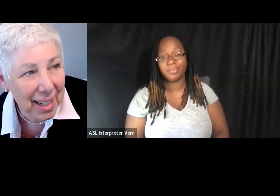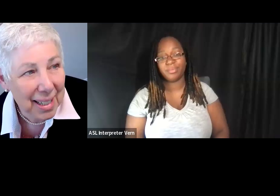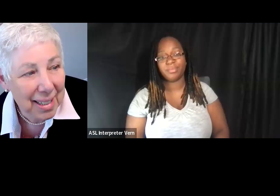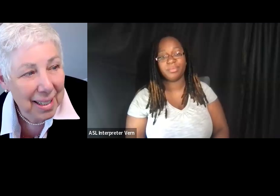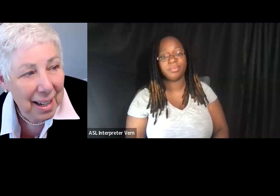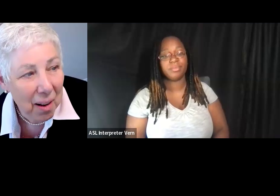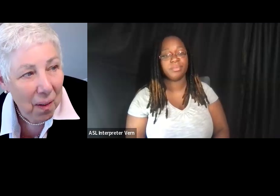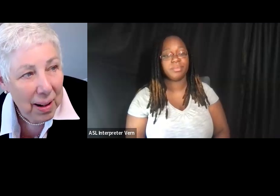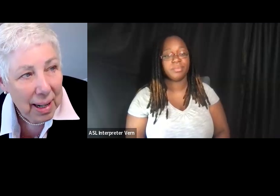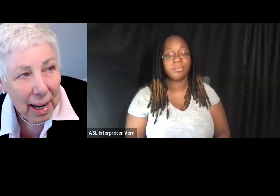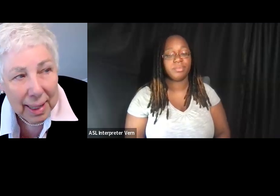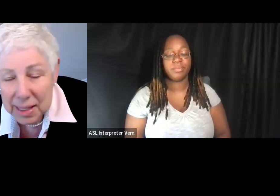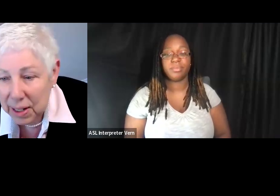large.